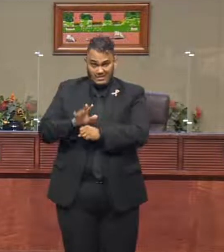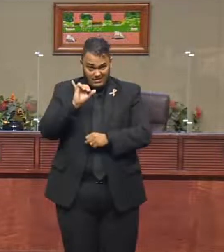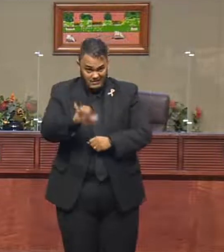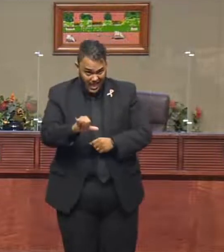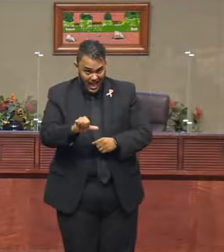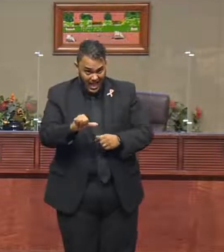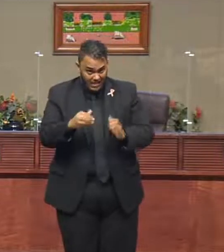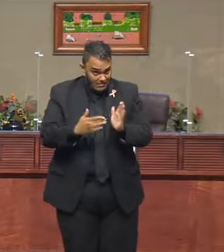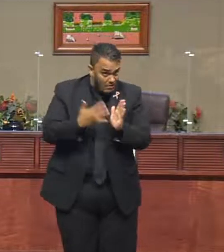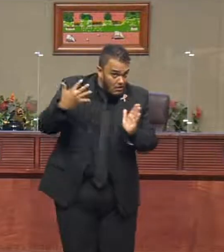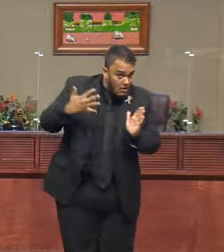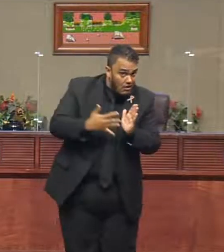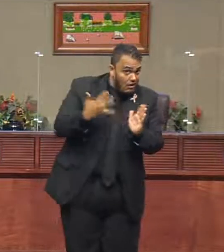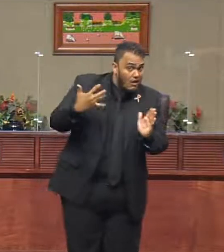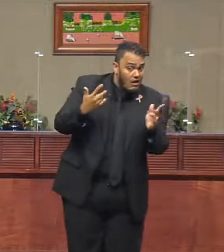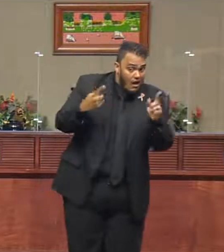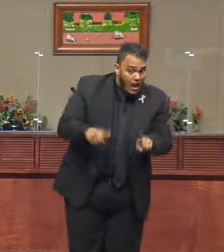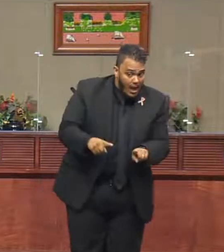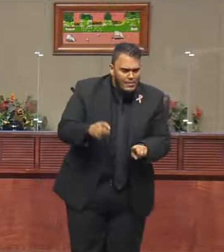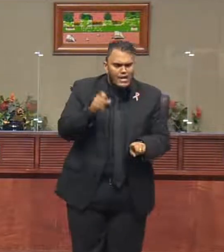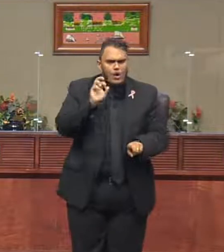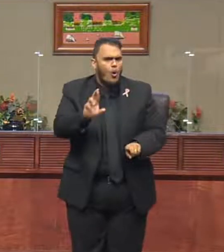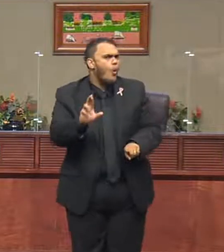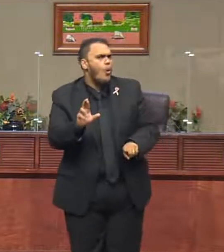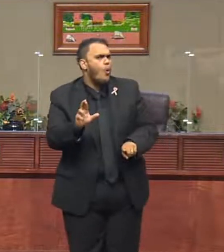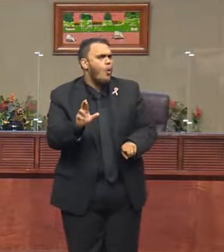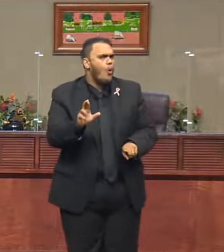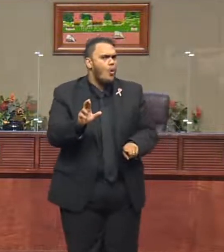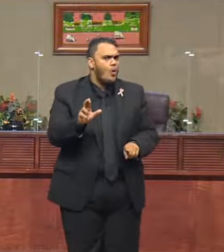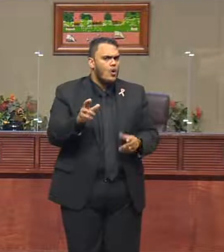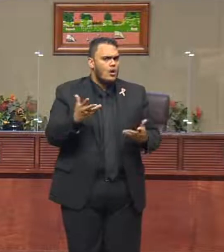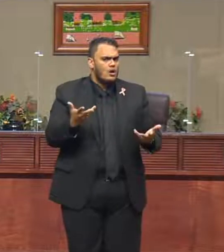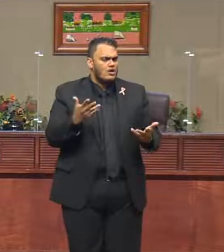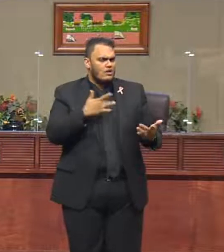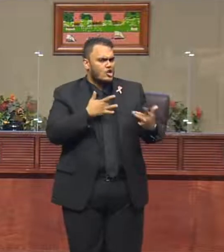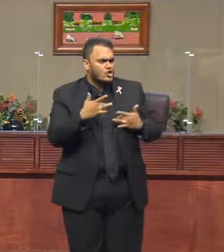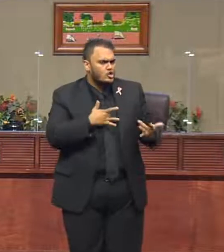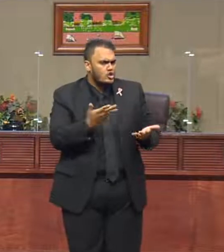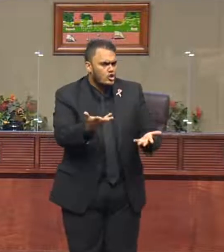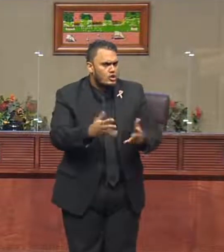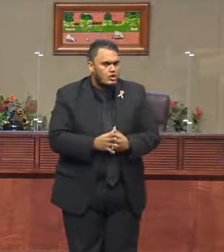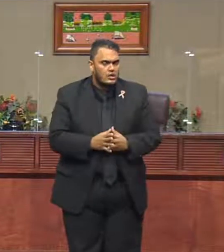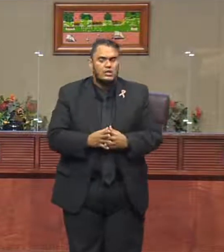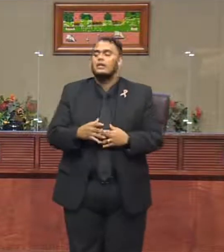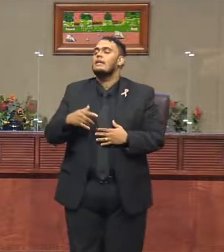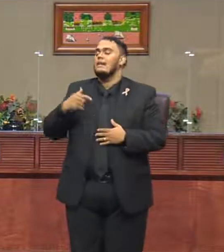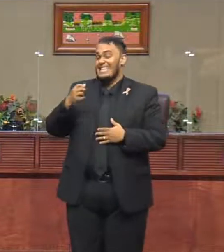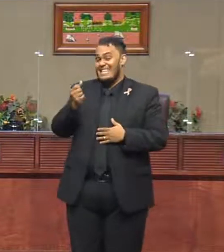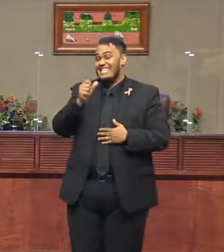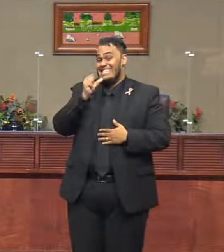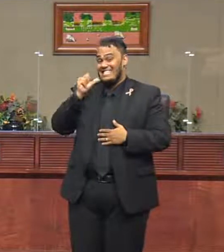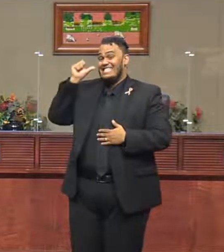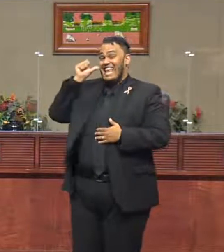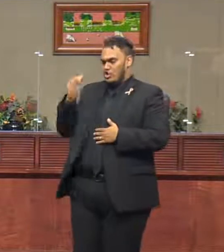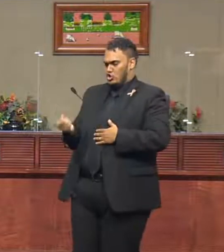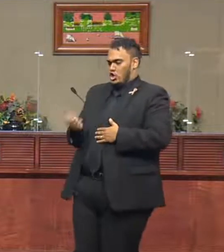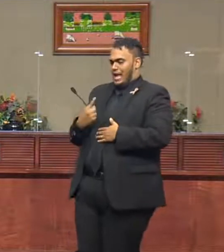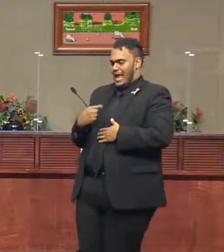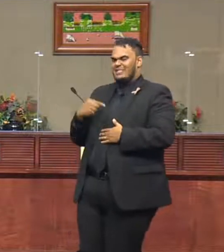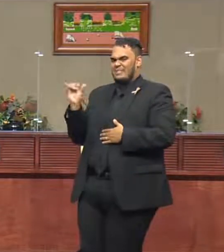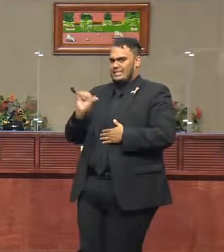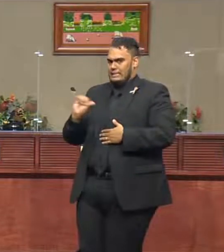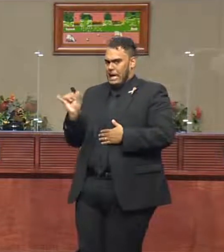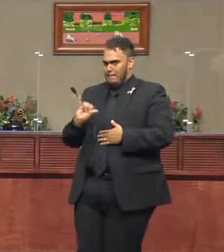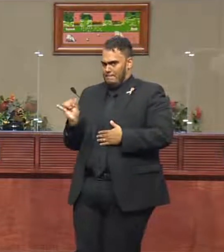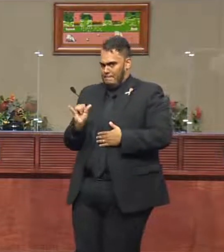So we got the same question yesterday. We reviewed the data from the CDC, and as far as we can see